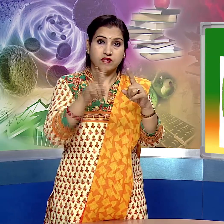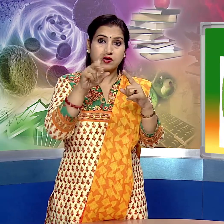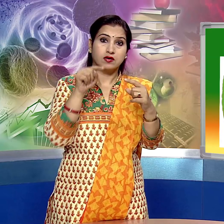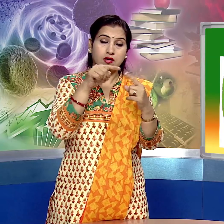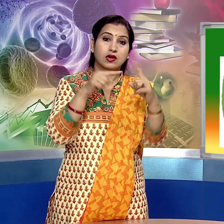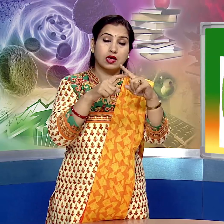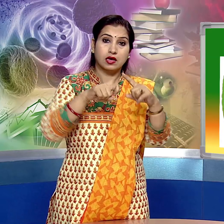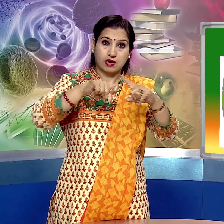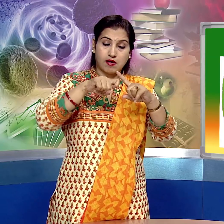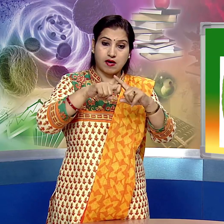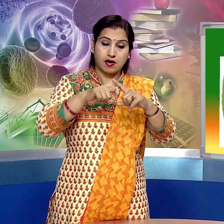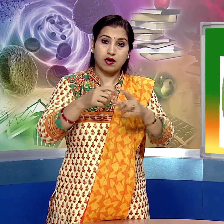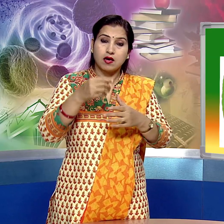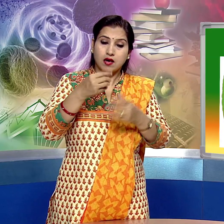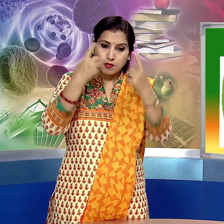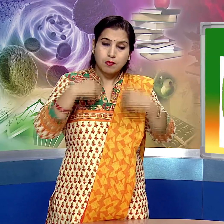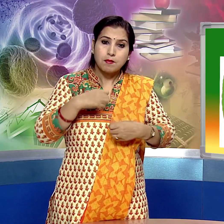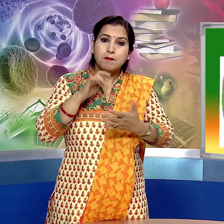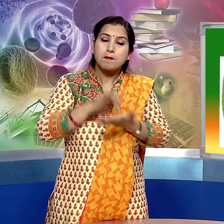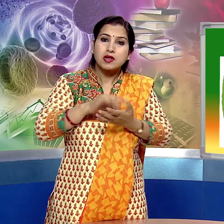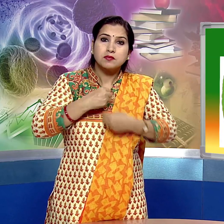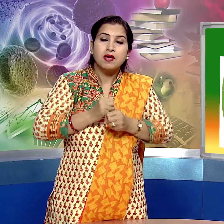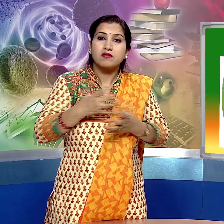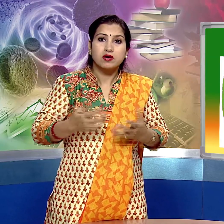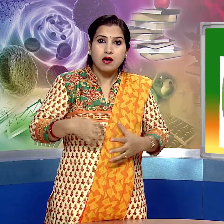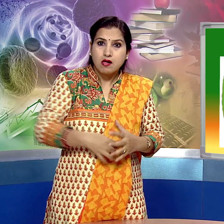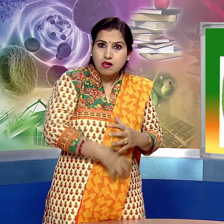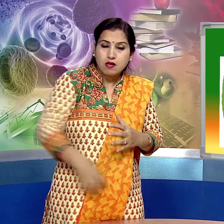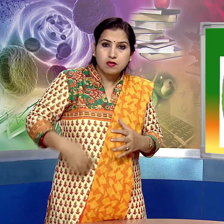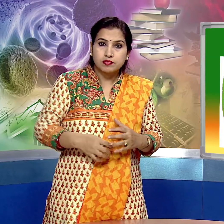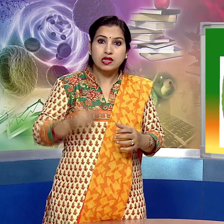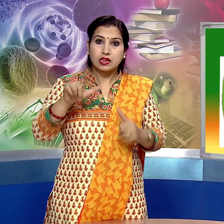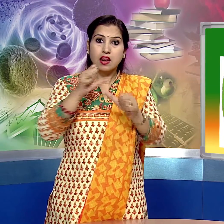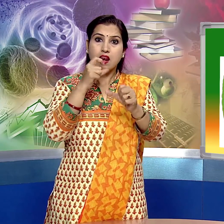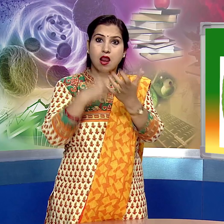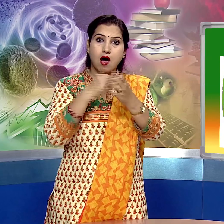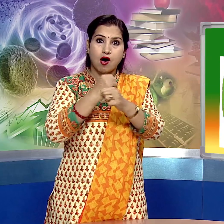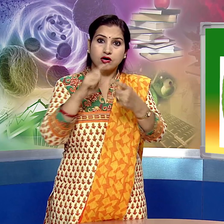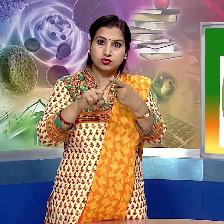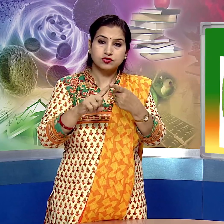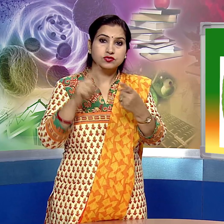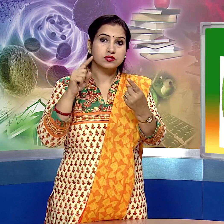Vitamin K is also synthesized in the large intestine by the intestinal